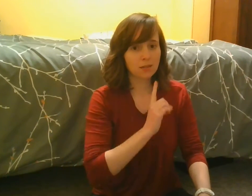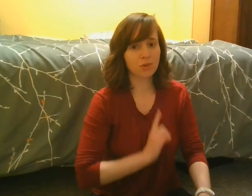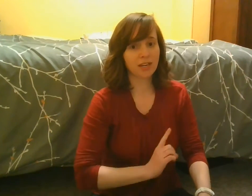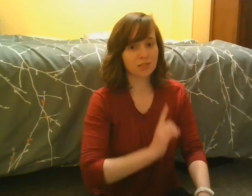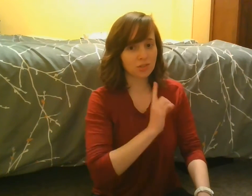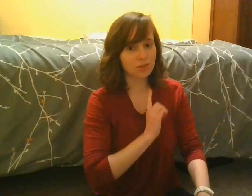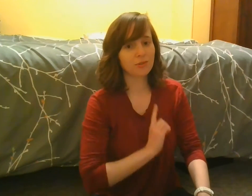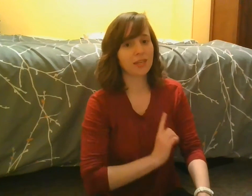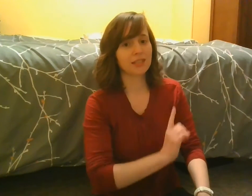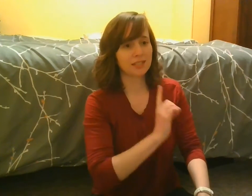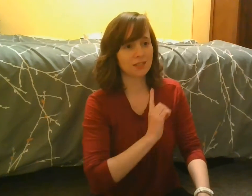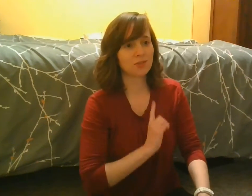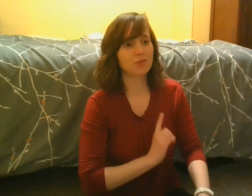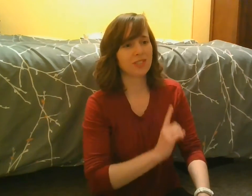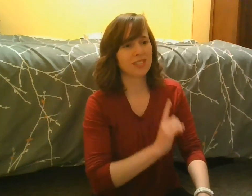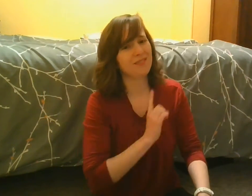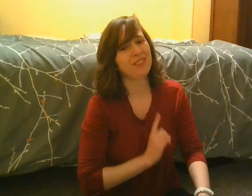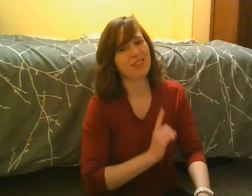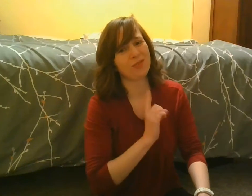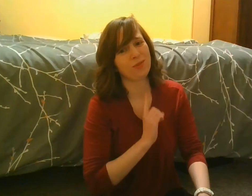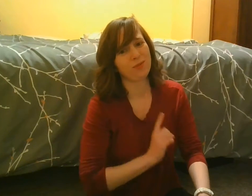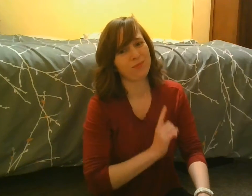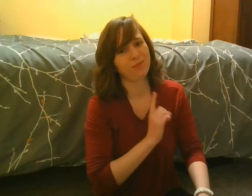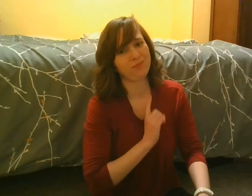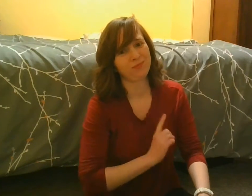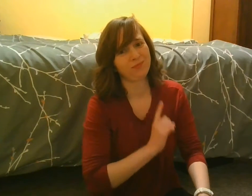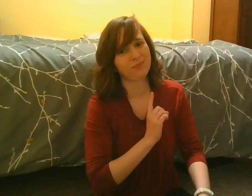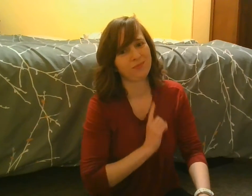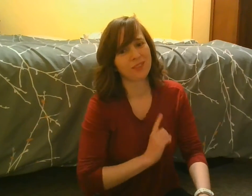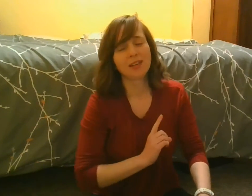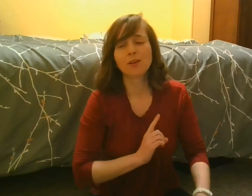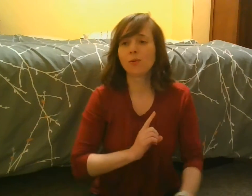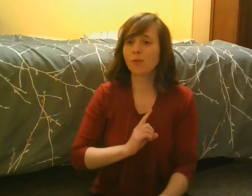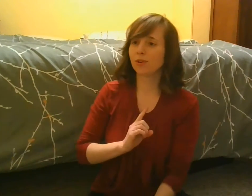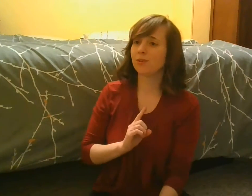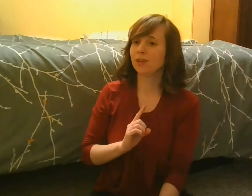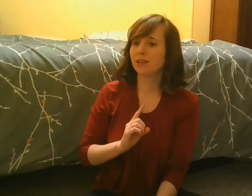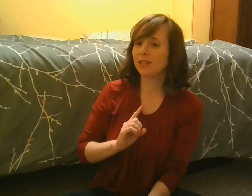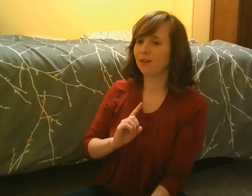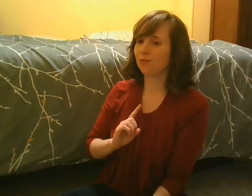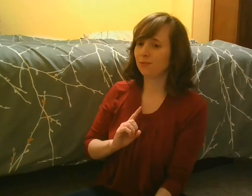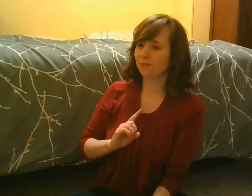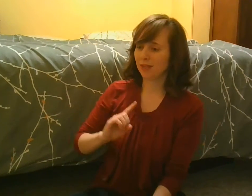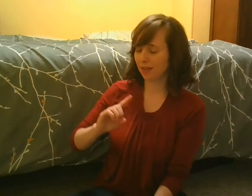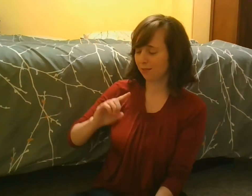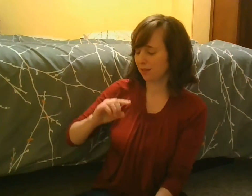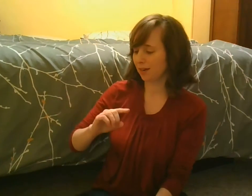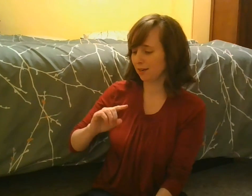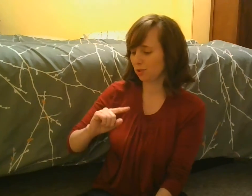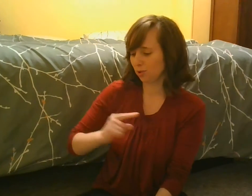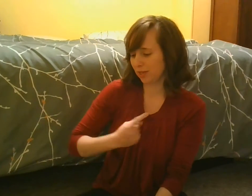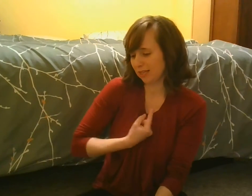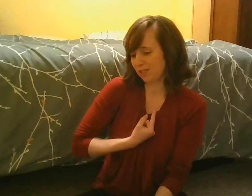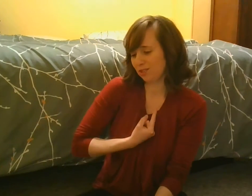drag it to you like this in a circle, like feeling alone, or you can kind of have it kind of turn into you,